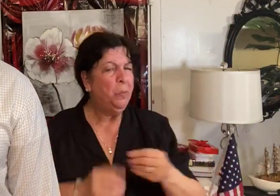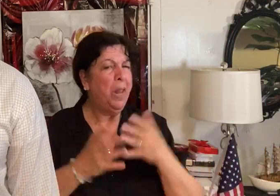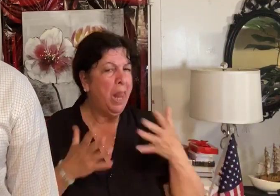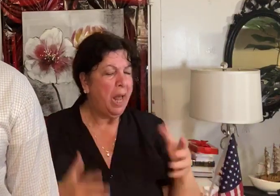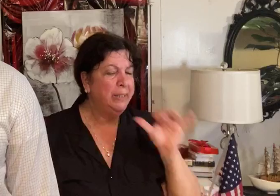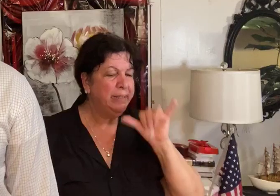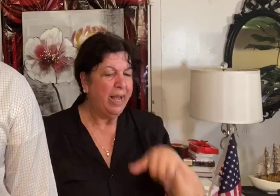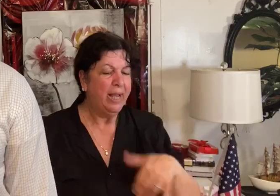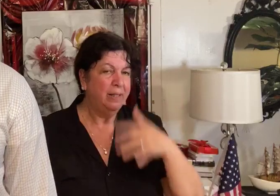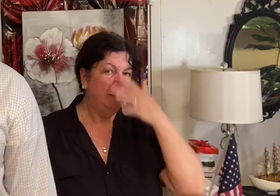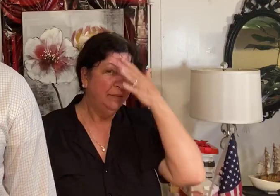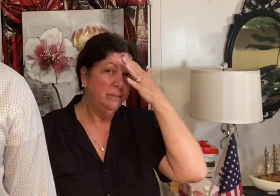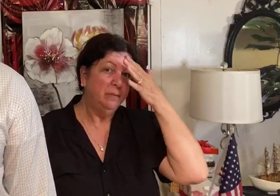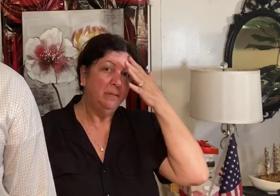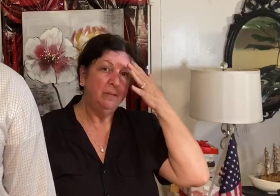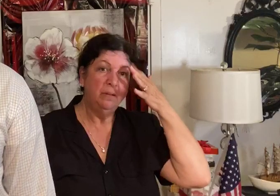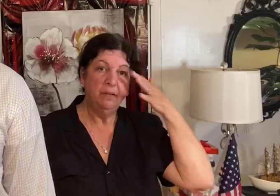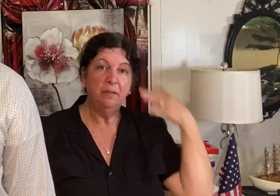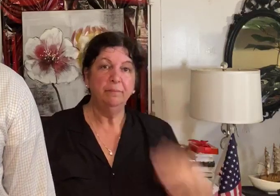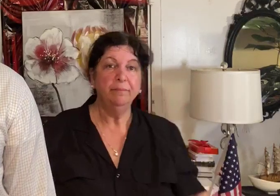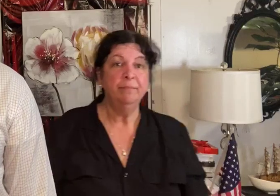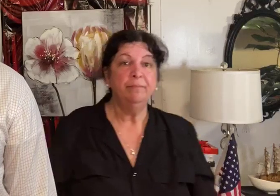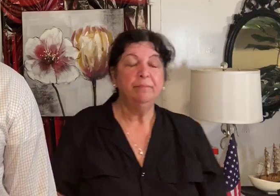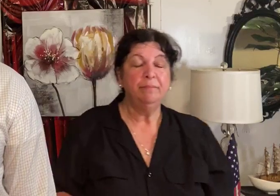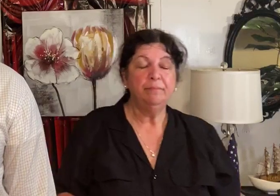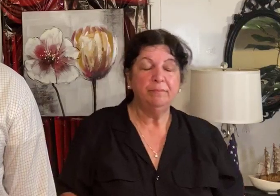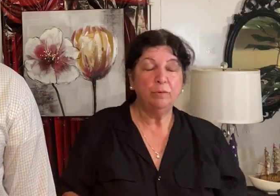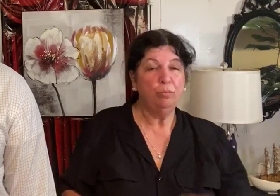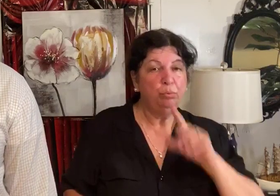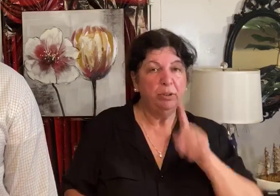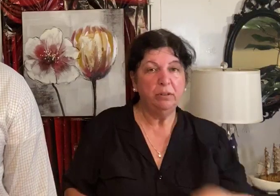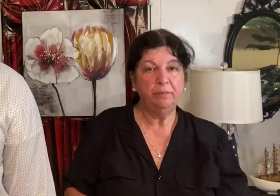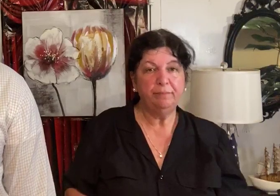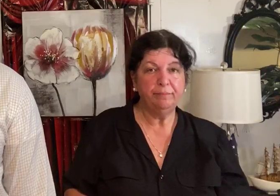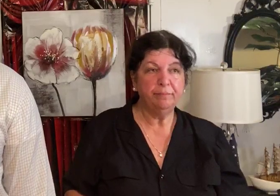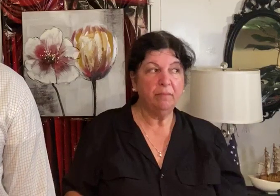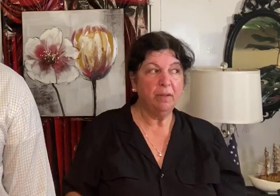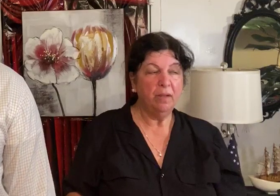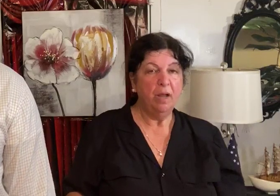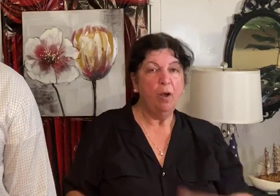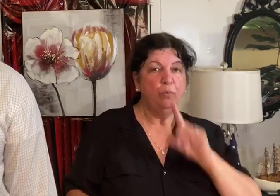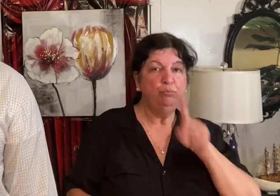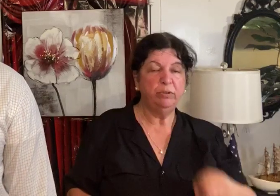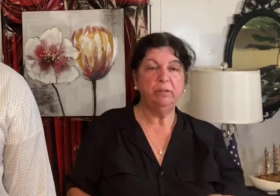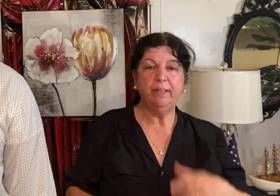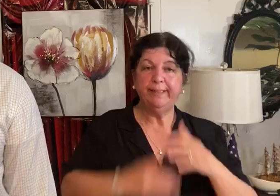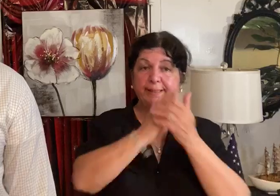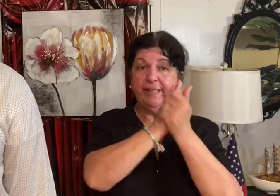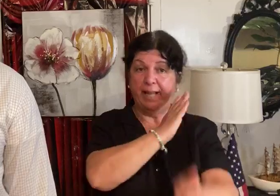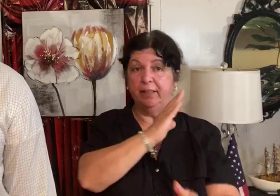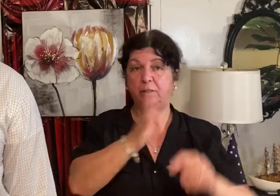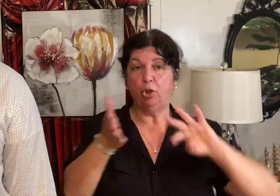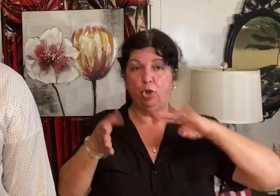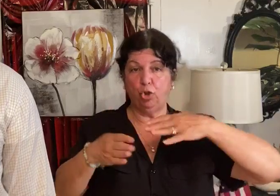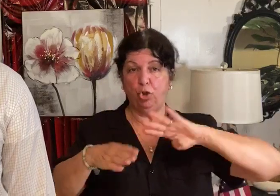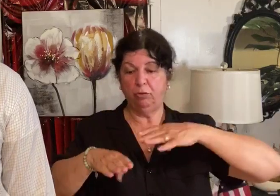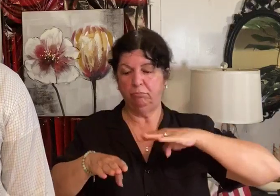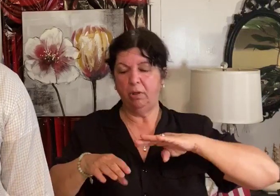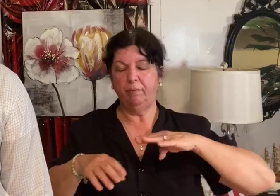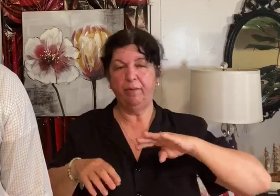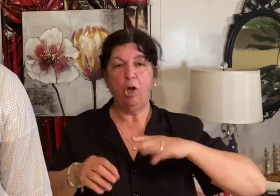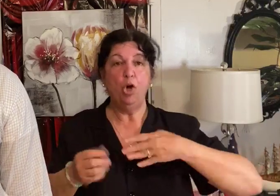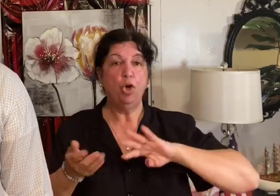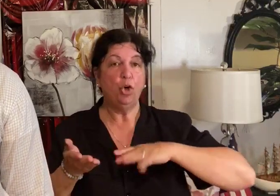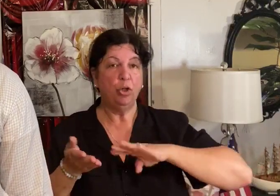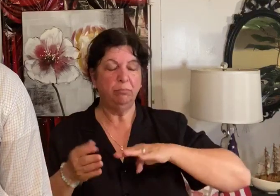stuff. We've got some really talented people in our church. Really, really talented cooks in our church. Glory